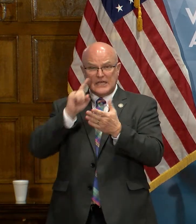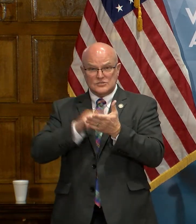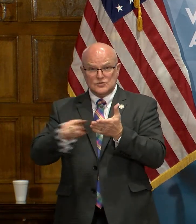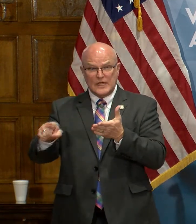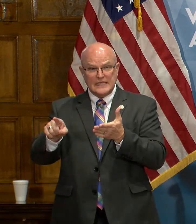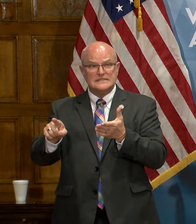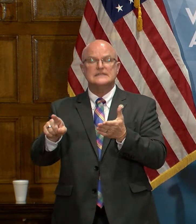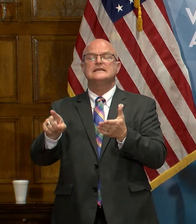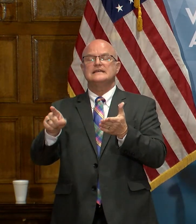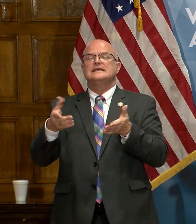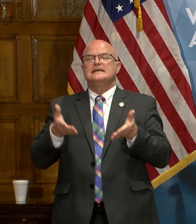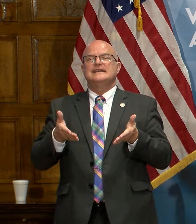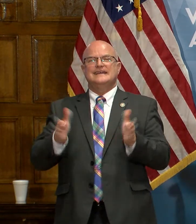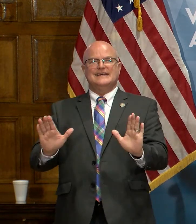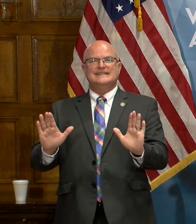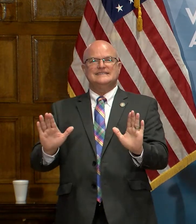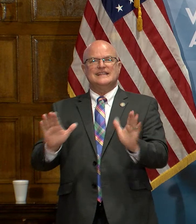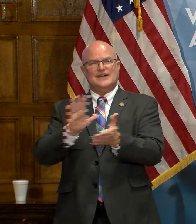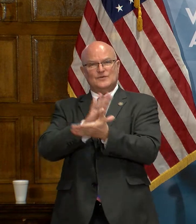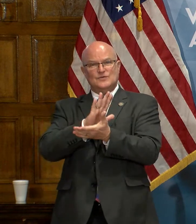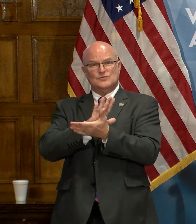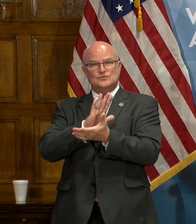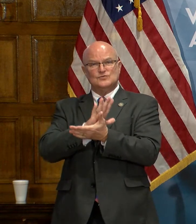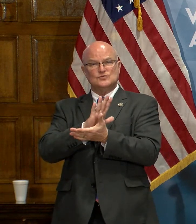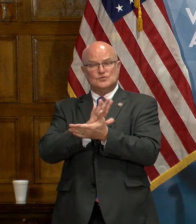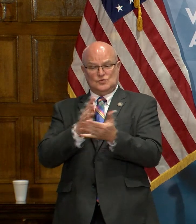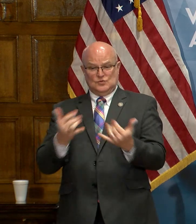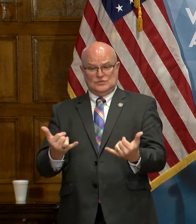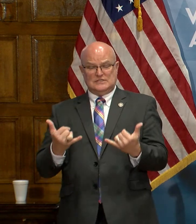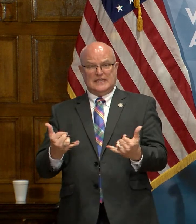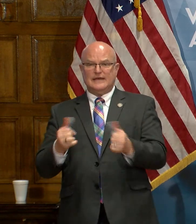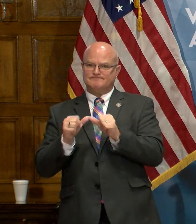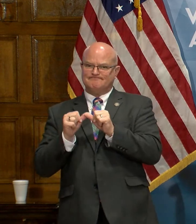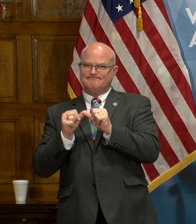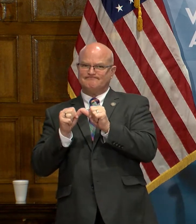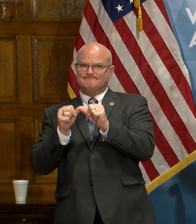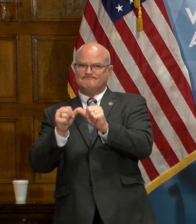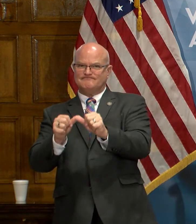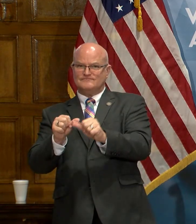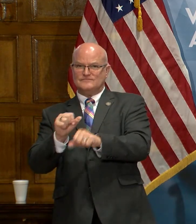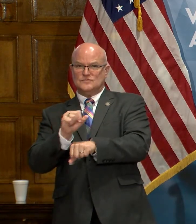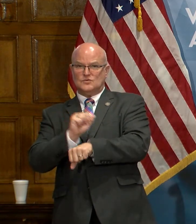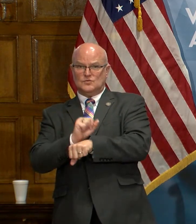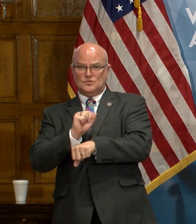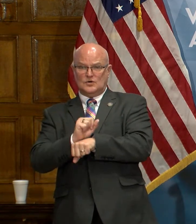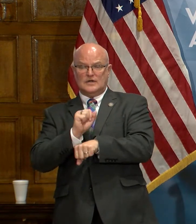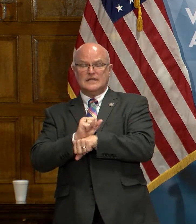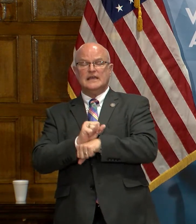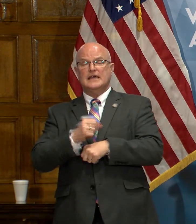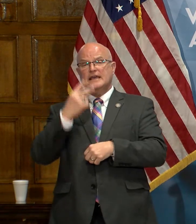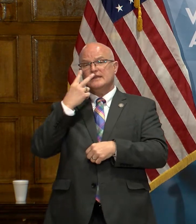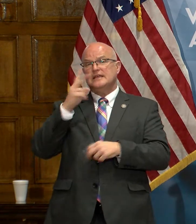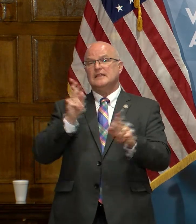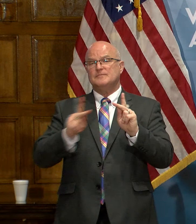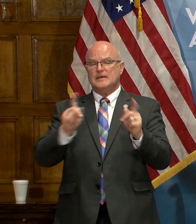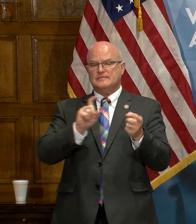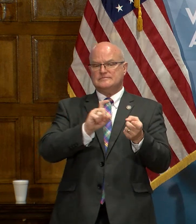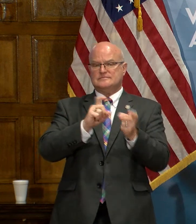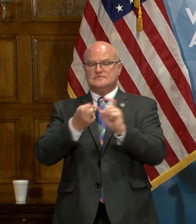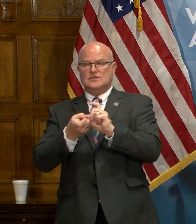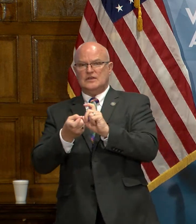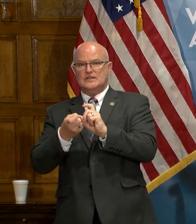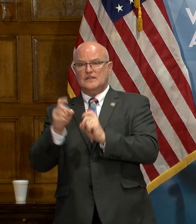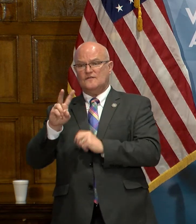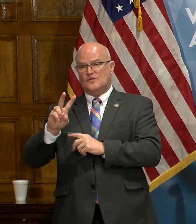tracing, it's allowing the schools to continue, and you'll see that those that have shifted to virtual